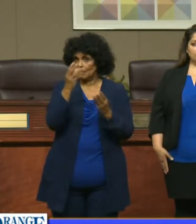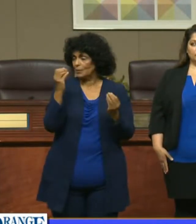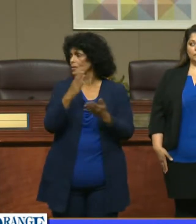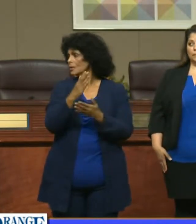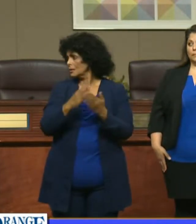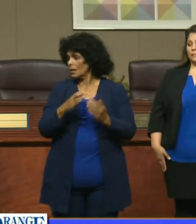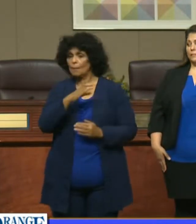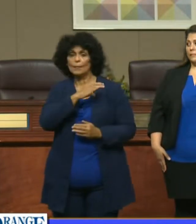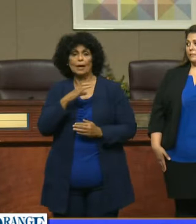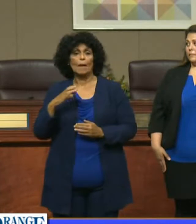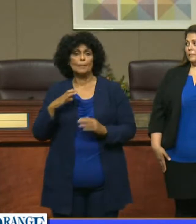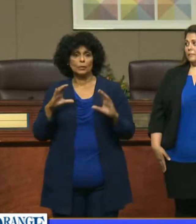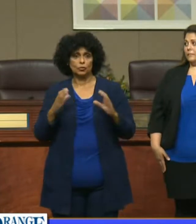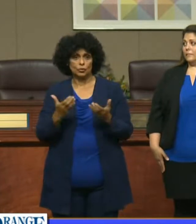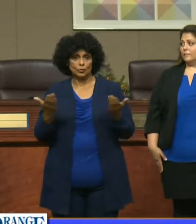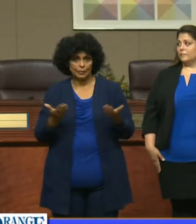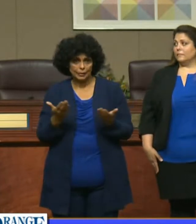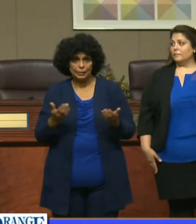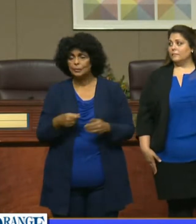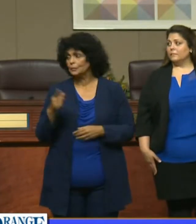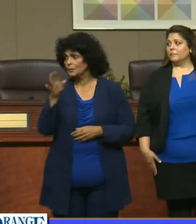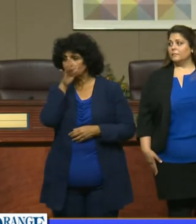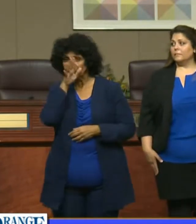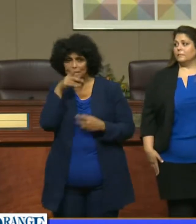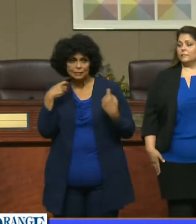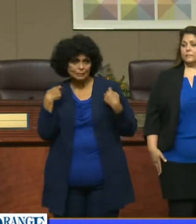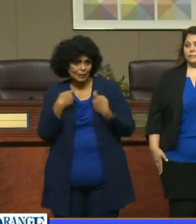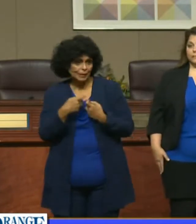here, Spanish-speaking commissioners, if